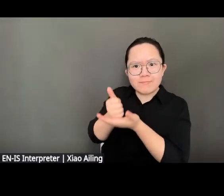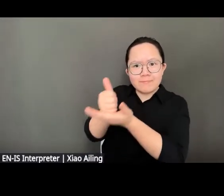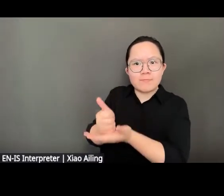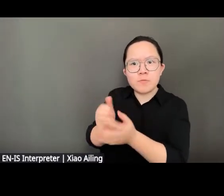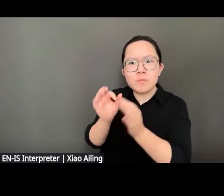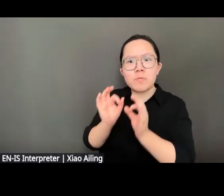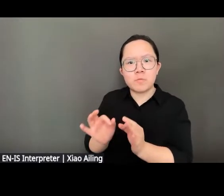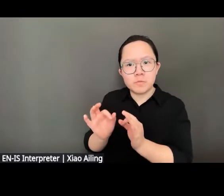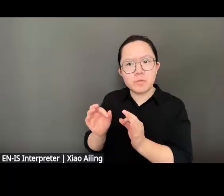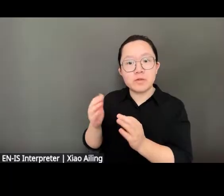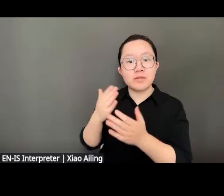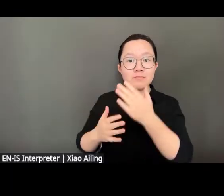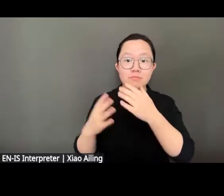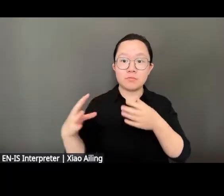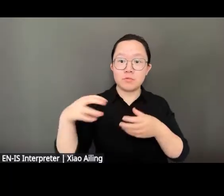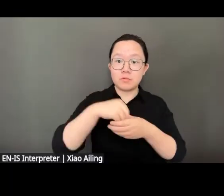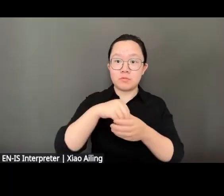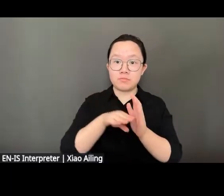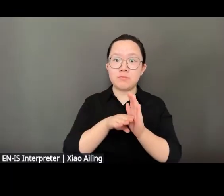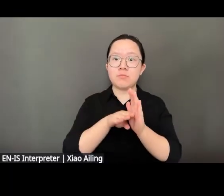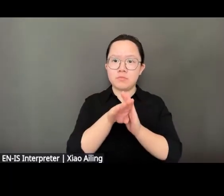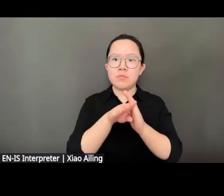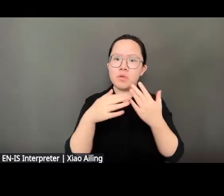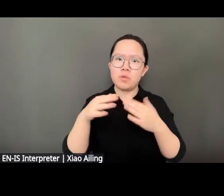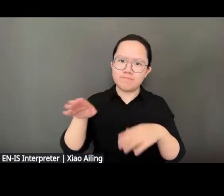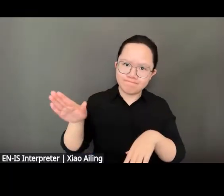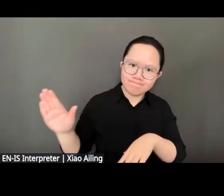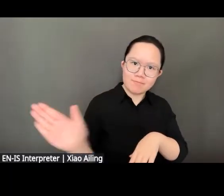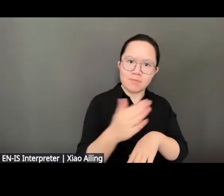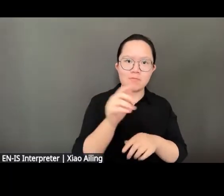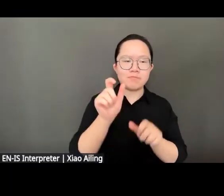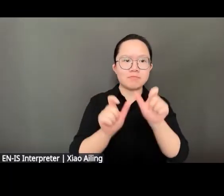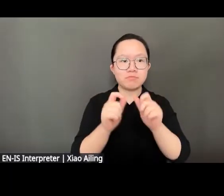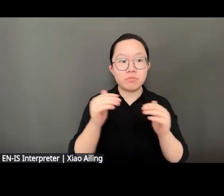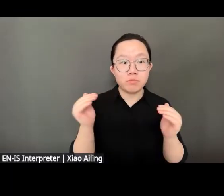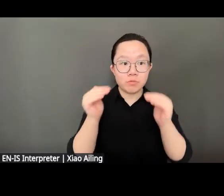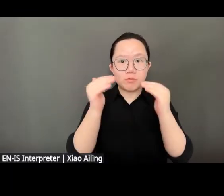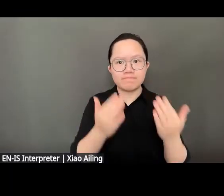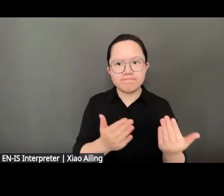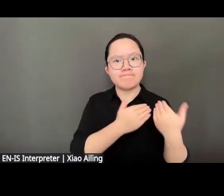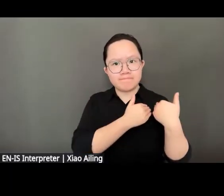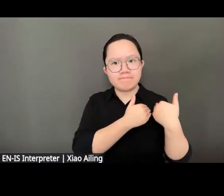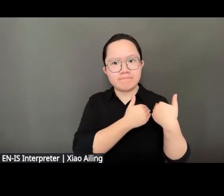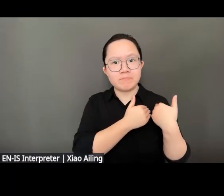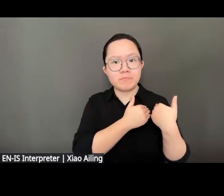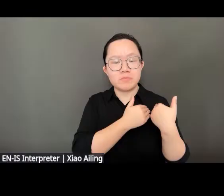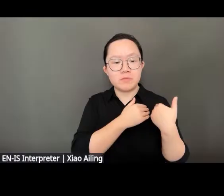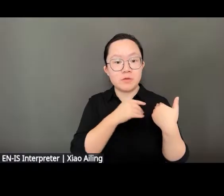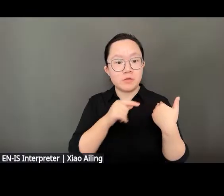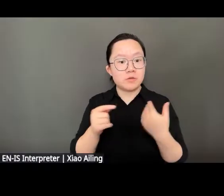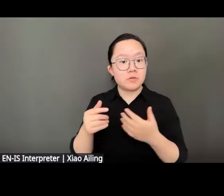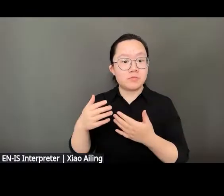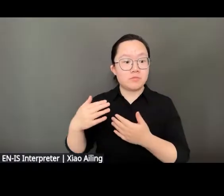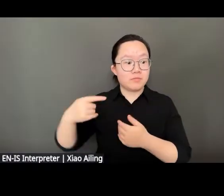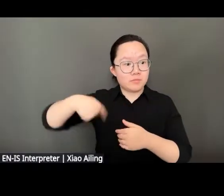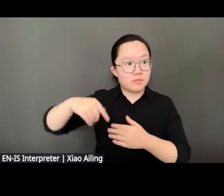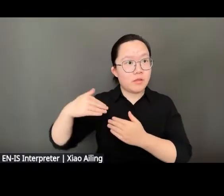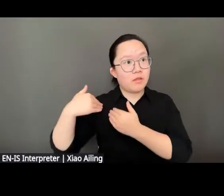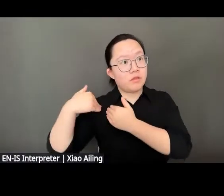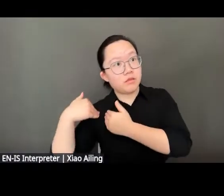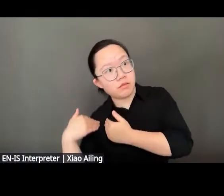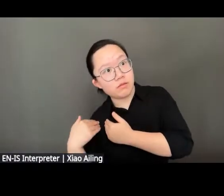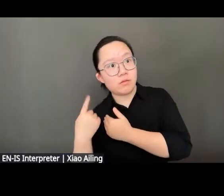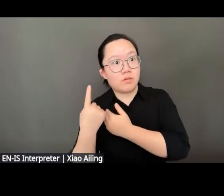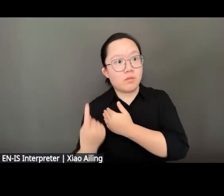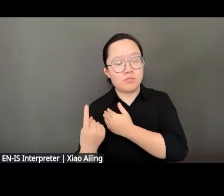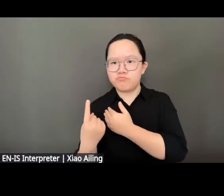bodies is an issue also of who holds power in development processes. It is about whether our partnerships reflect